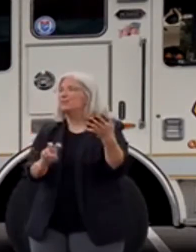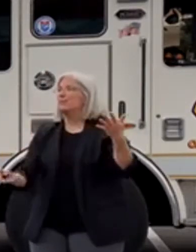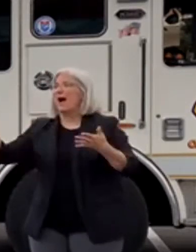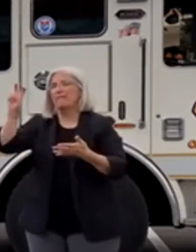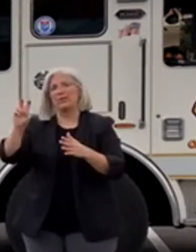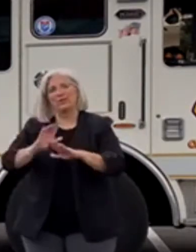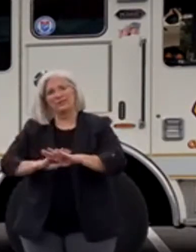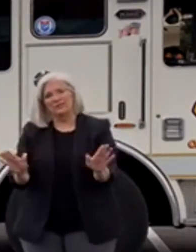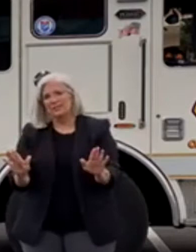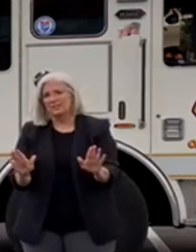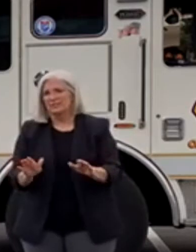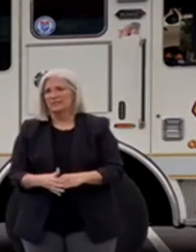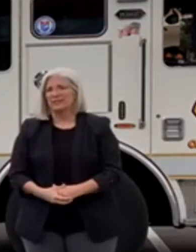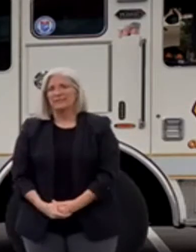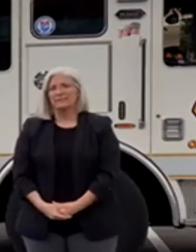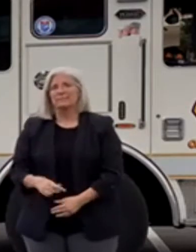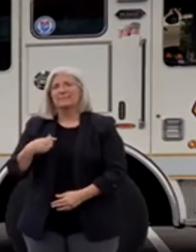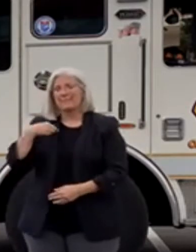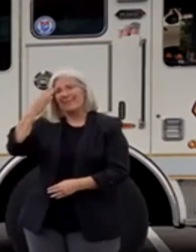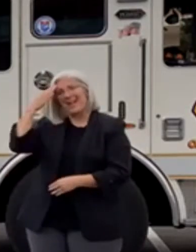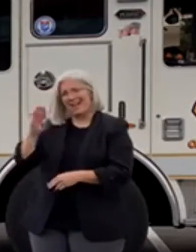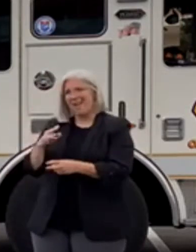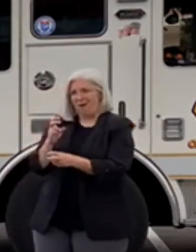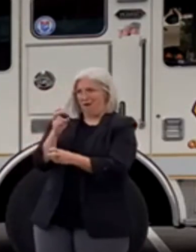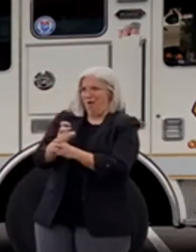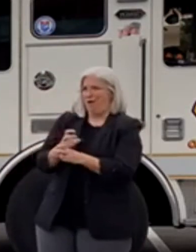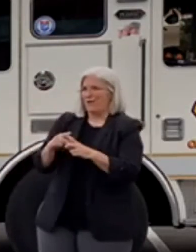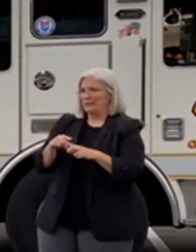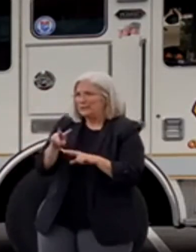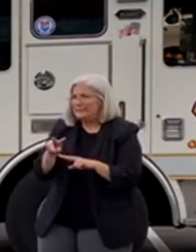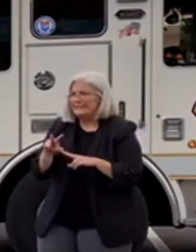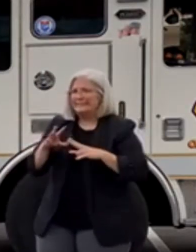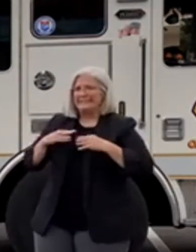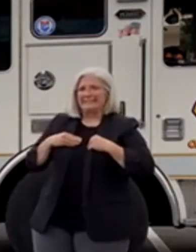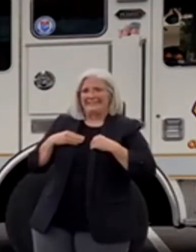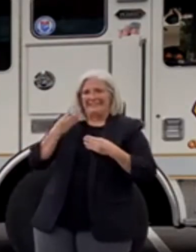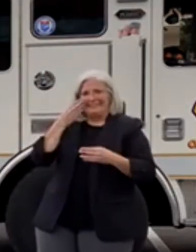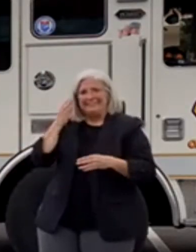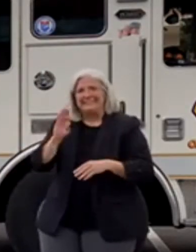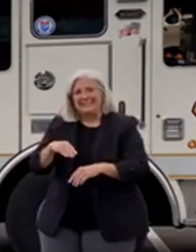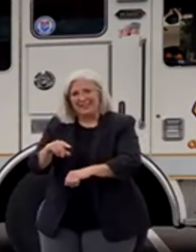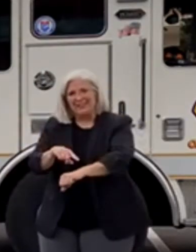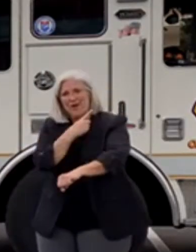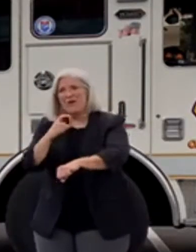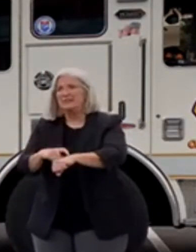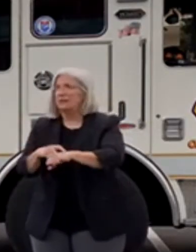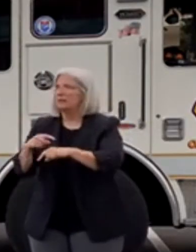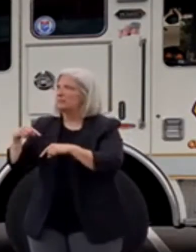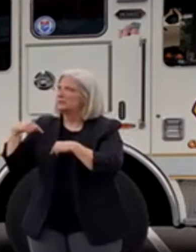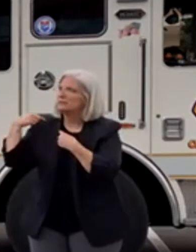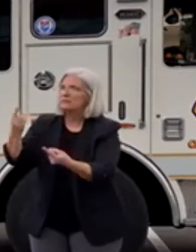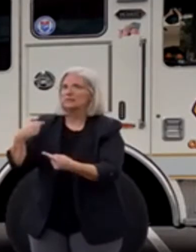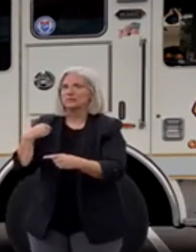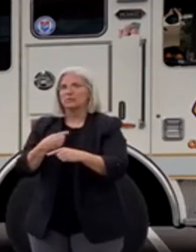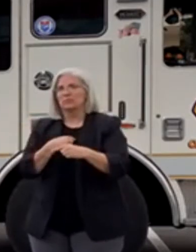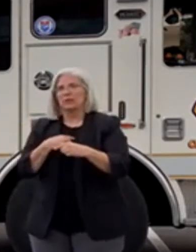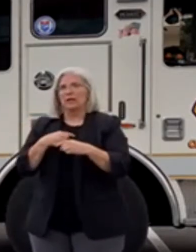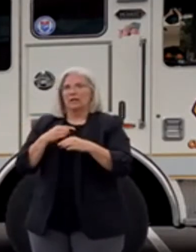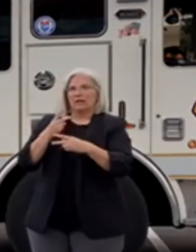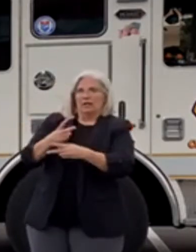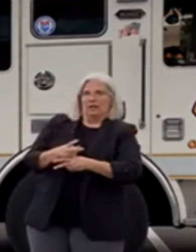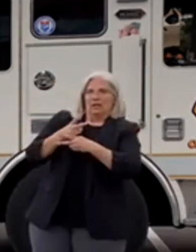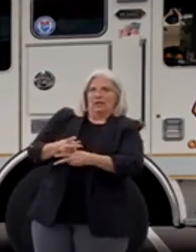We know that can be difficult. We know it's been a long time, but right now is a critical moment.